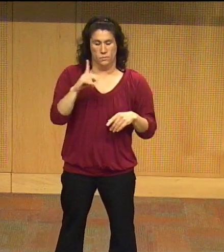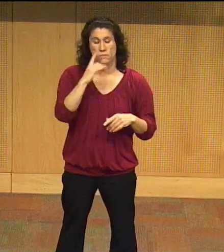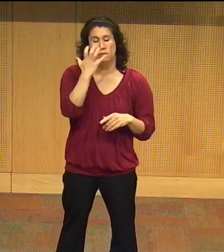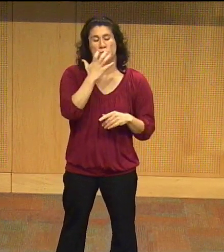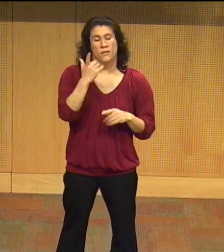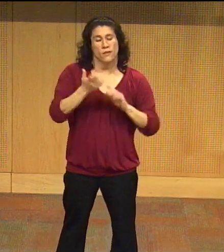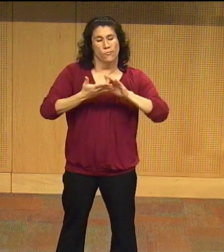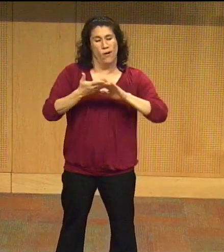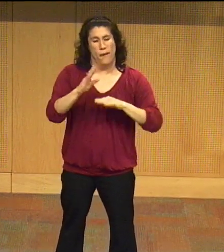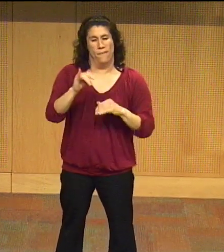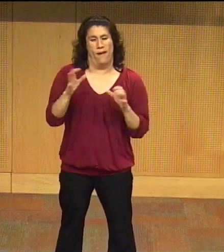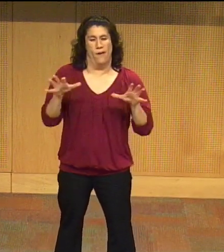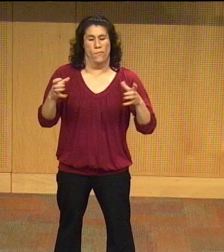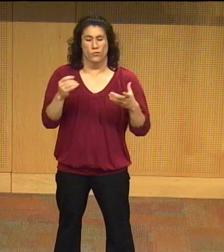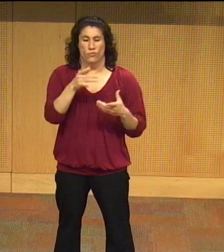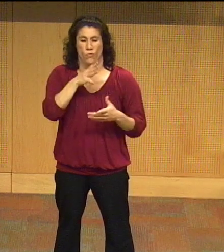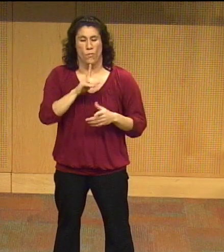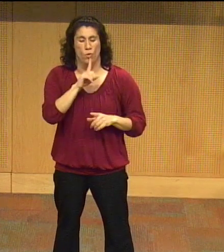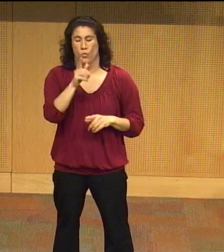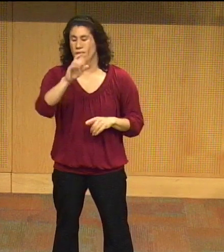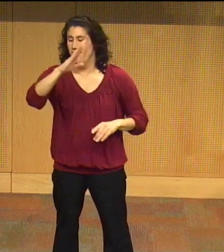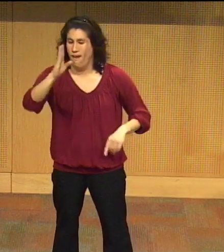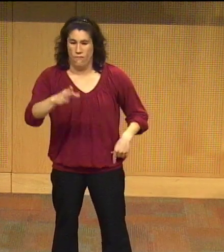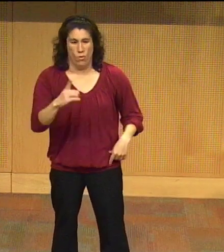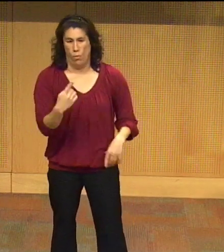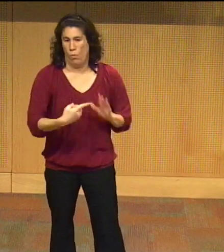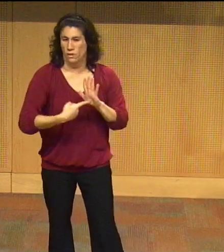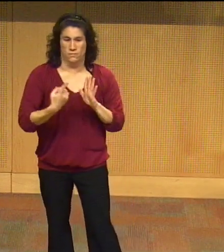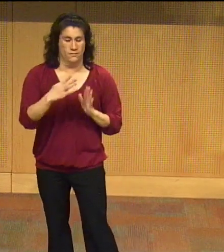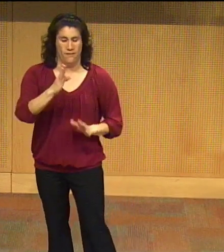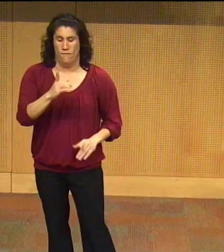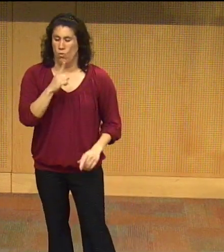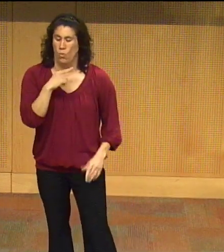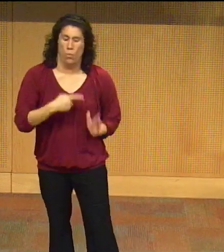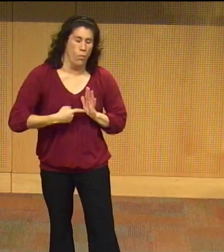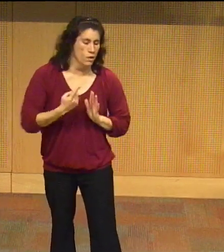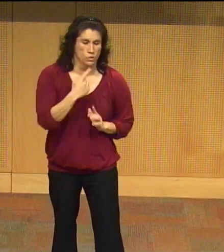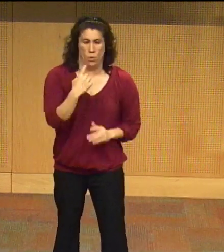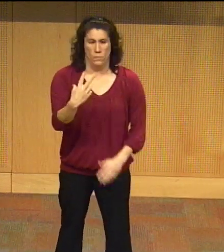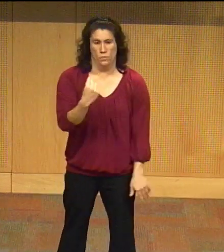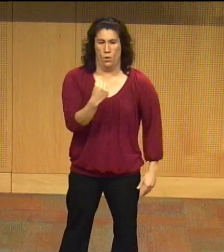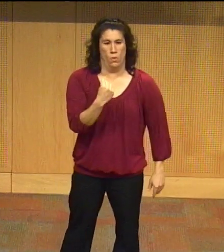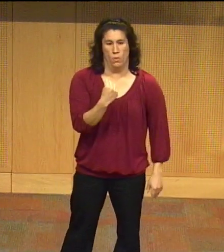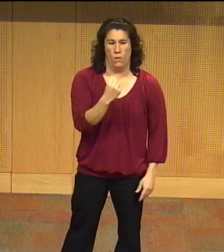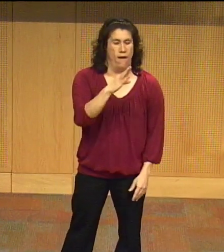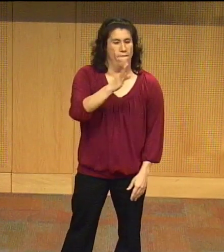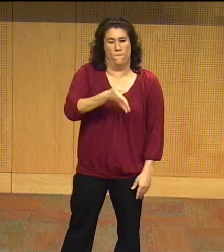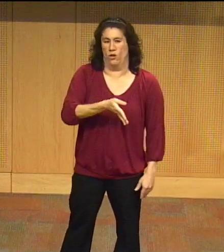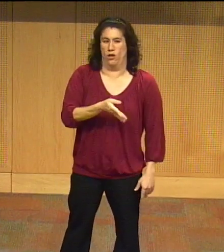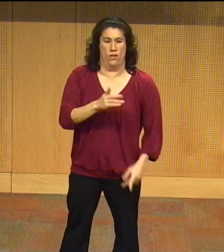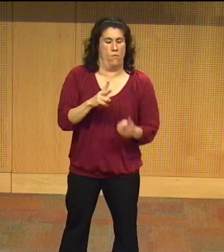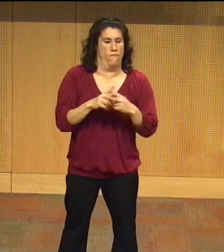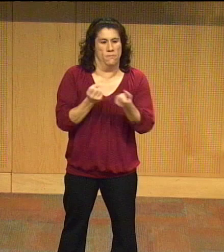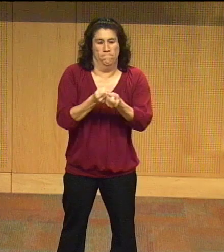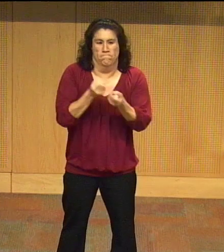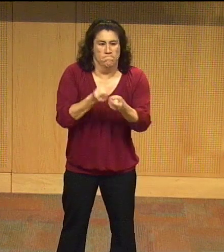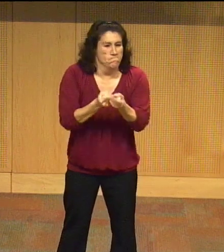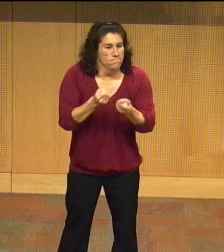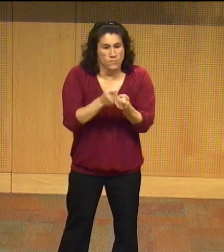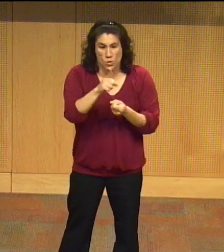veterinary counseling services provided. And it was a group of women who never said no to me. Not once did they say no.